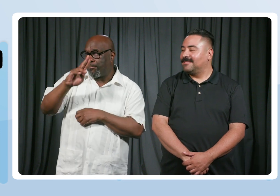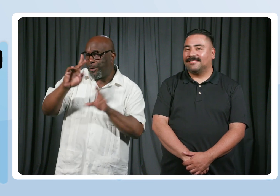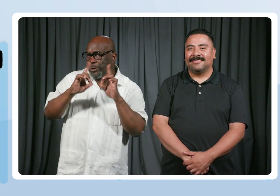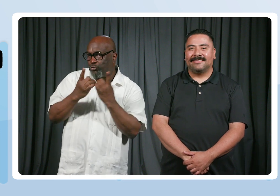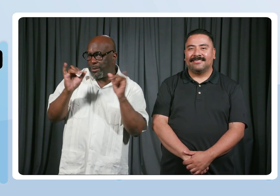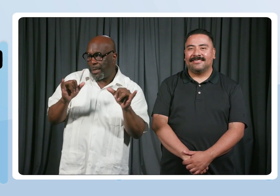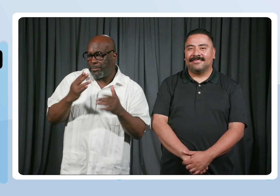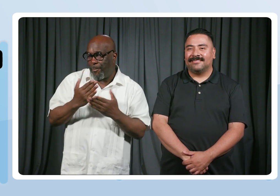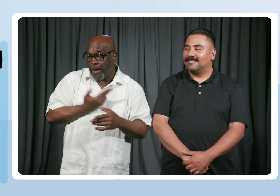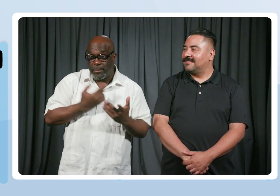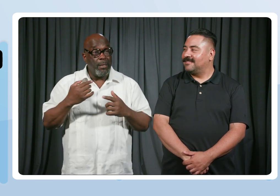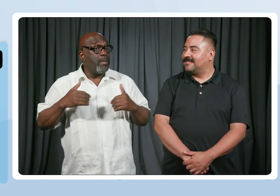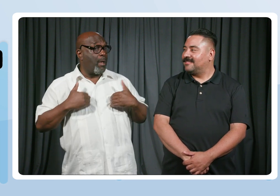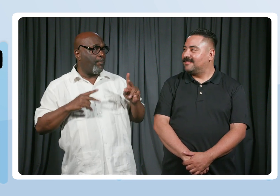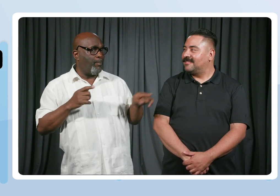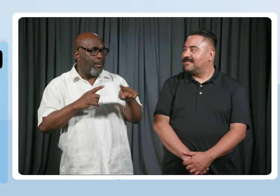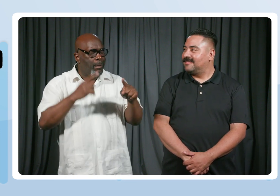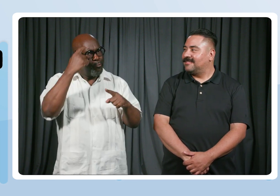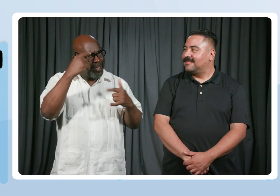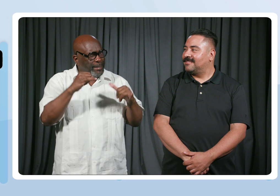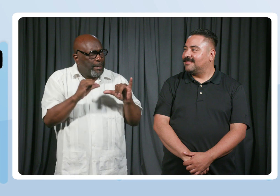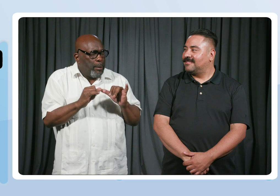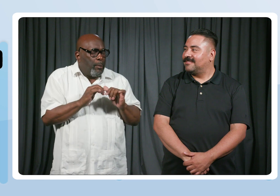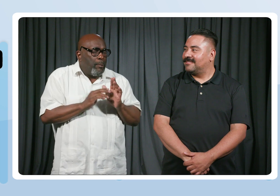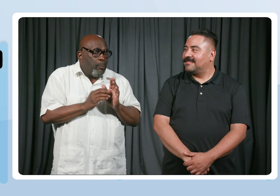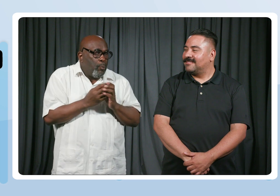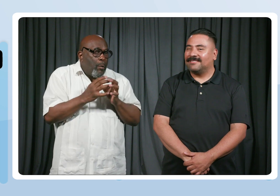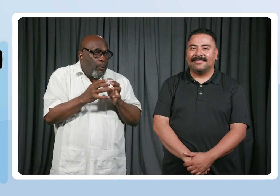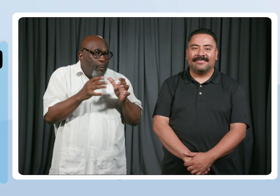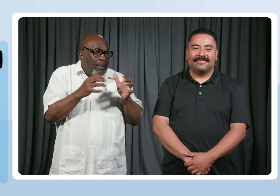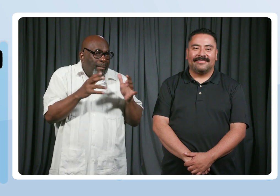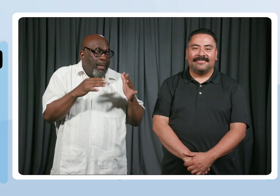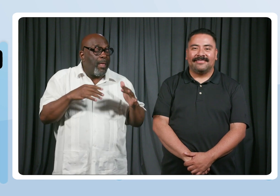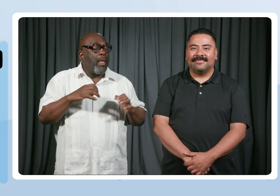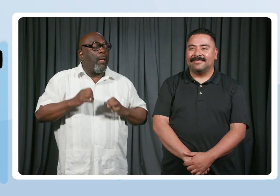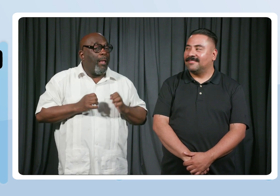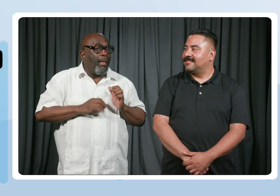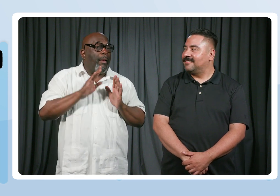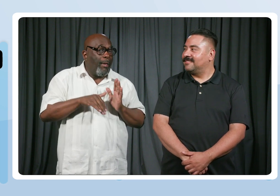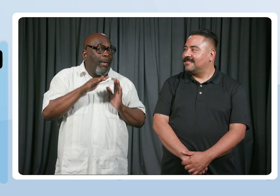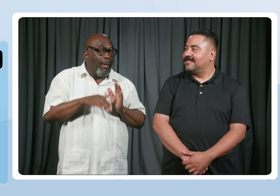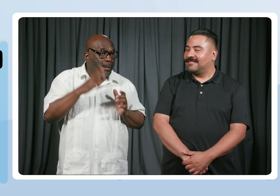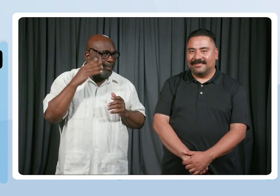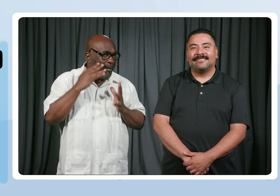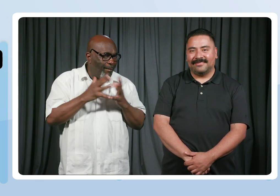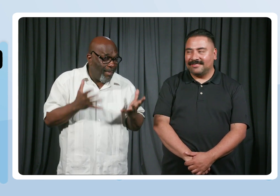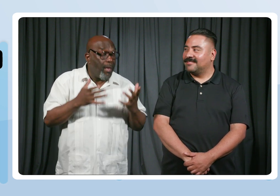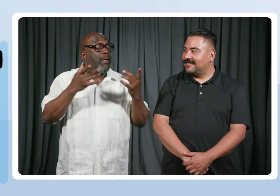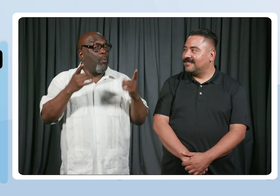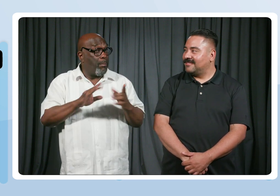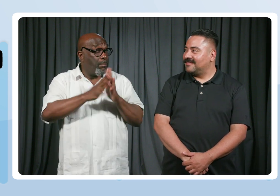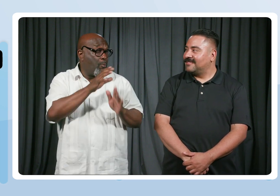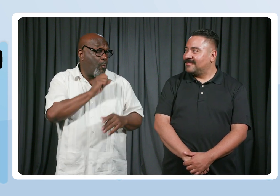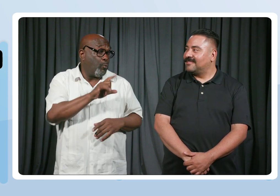have, young people, their brains are still forming, they're hormonal, they're going through a lot, even when you get into your 20s,